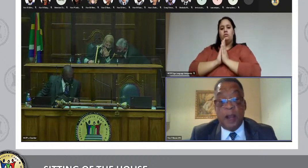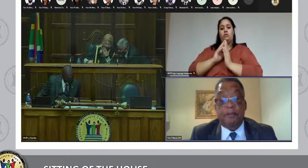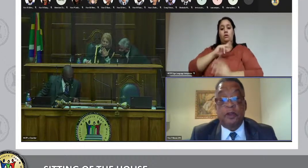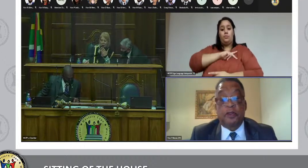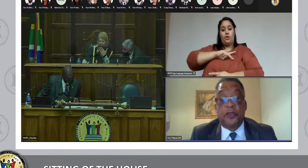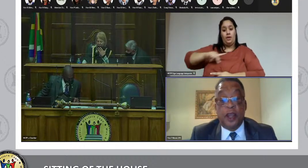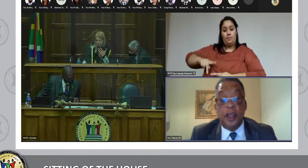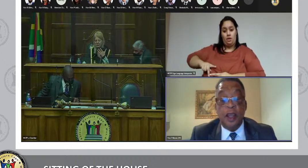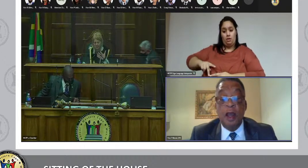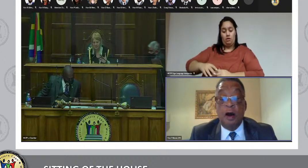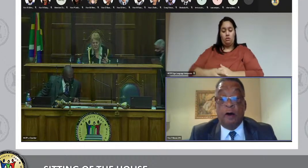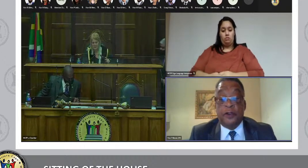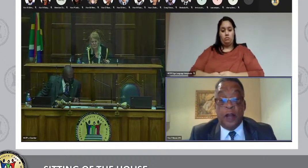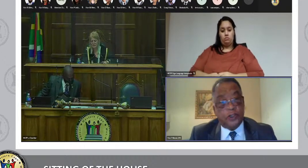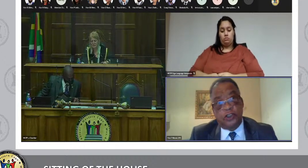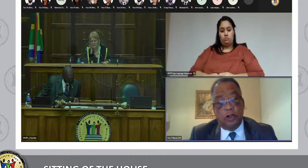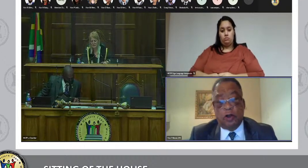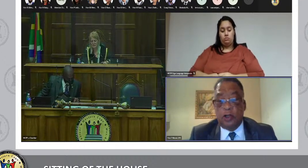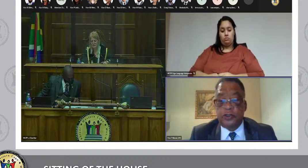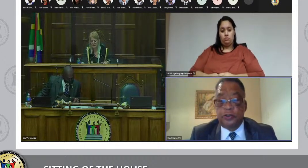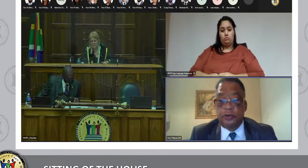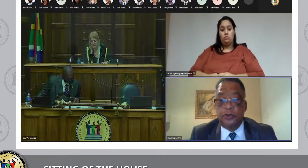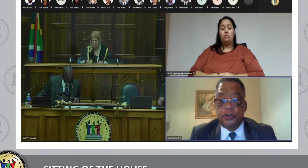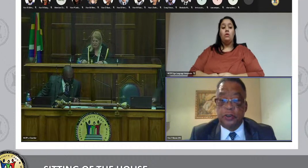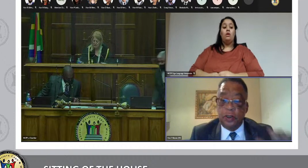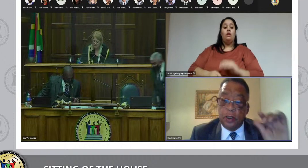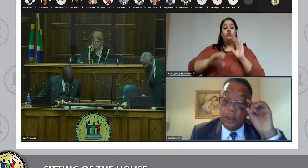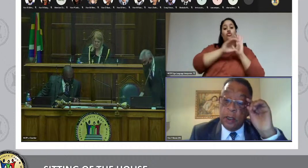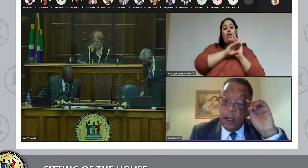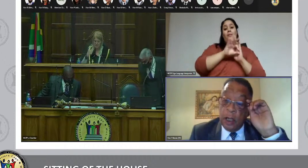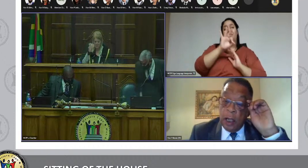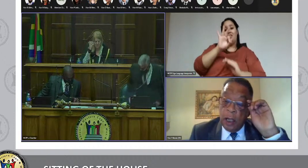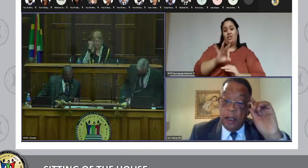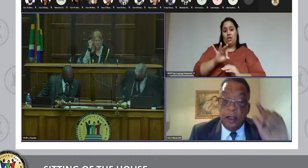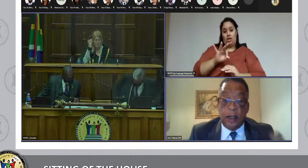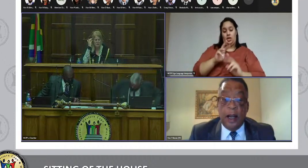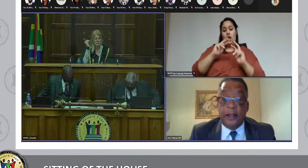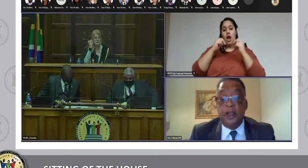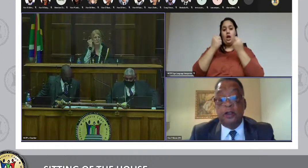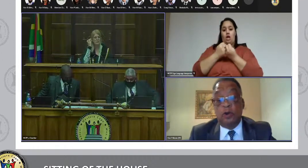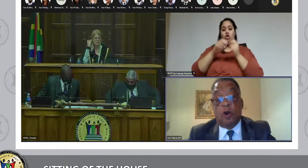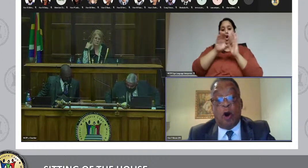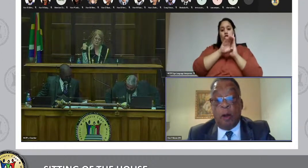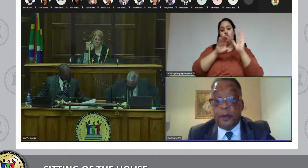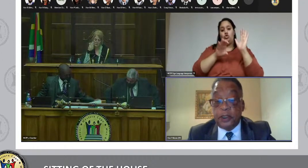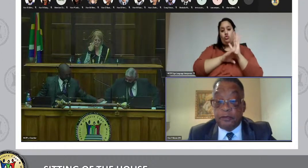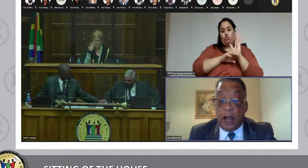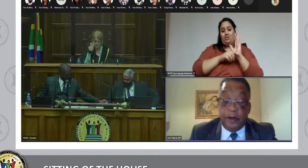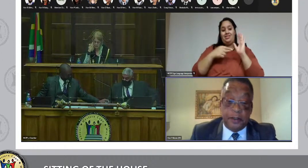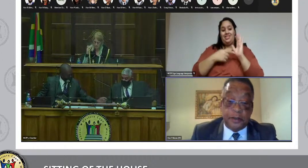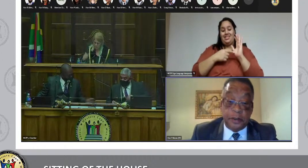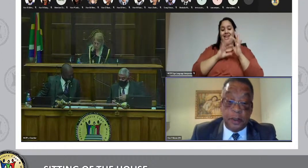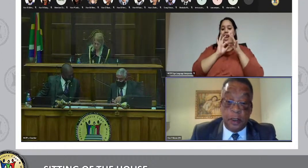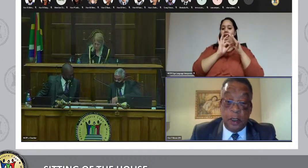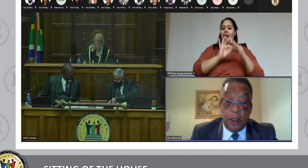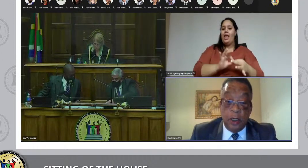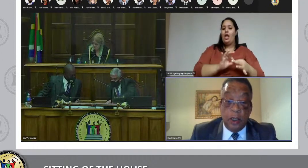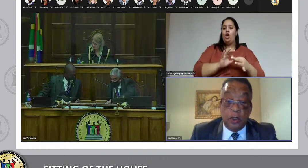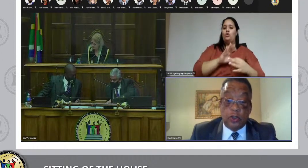terms of Chapter 3 of the National Constitution, relating to cooperative